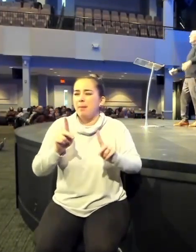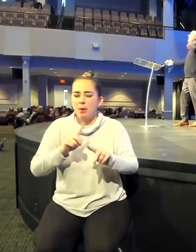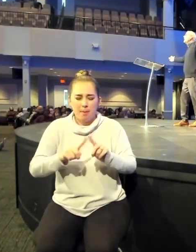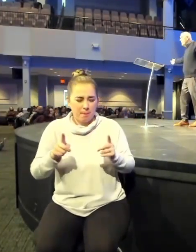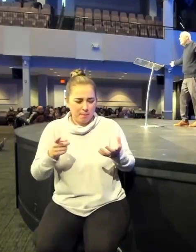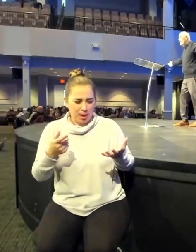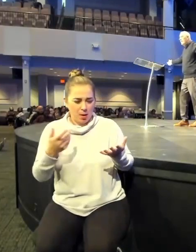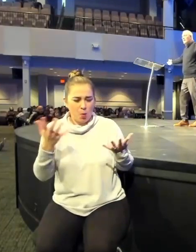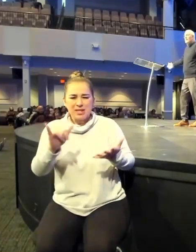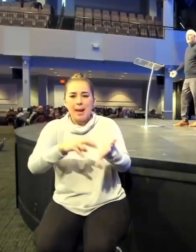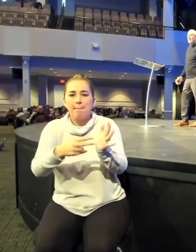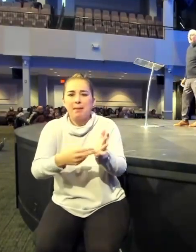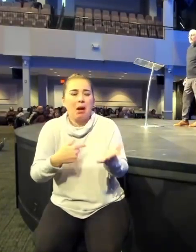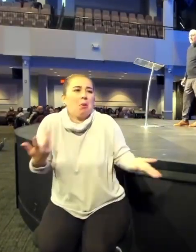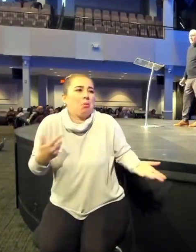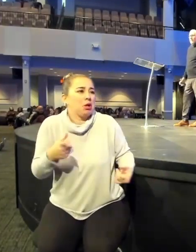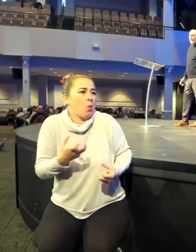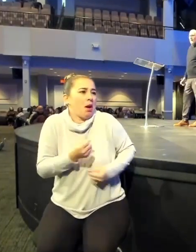I don't know. I just want to love people more. Okay.